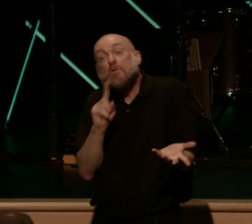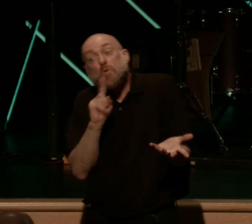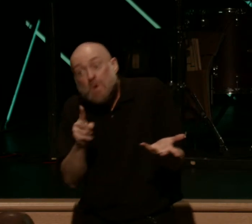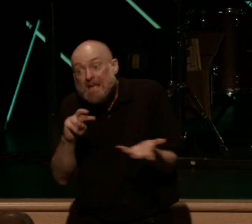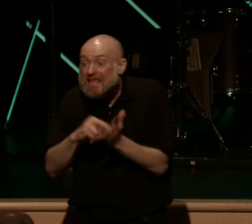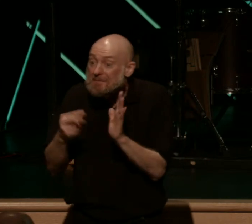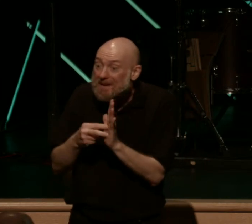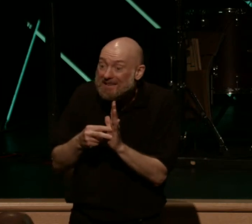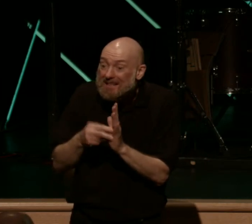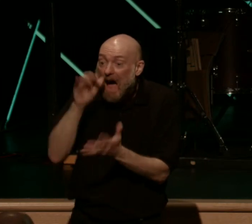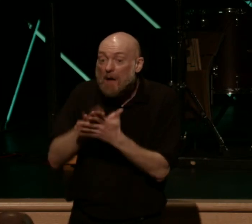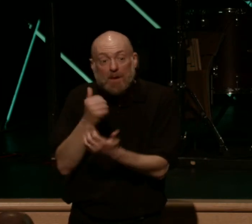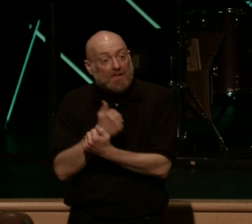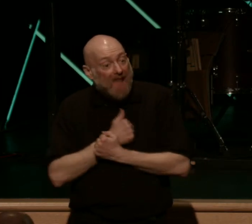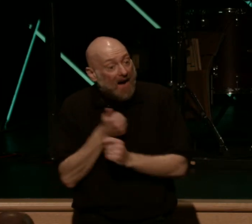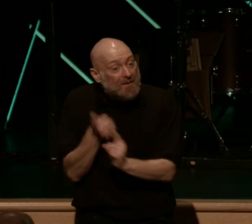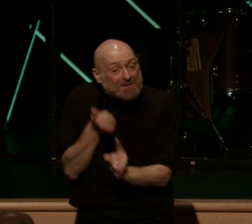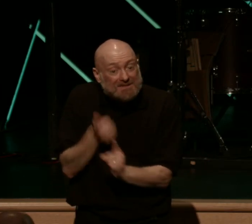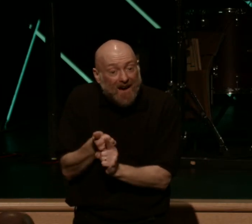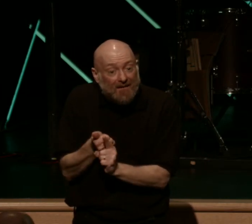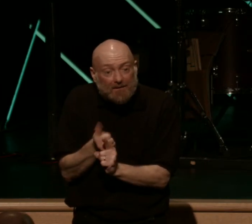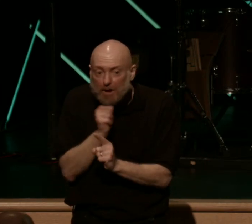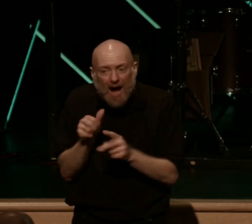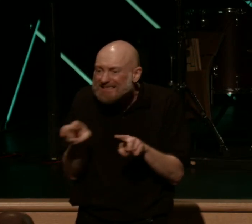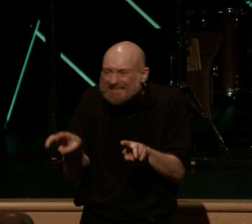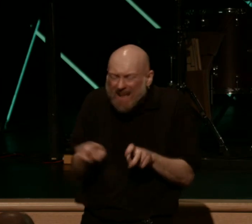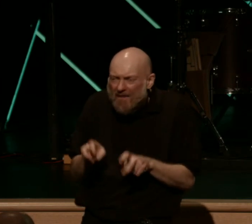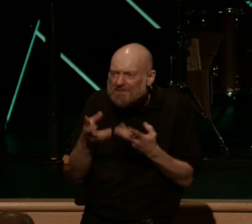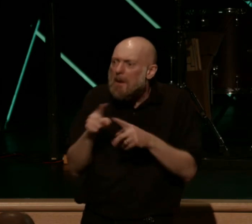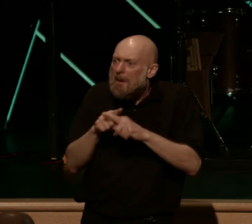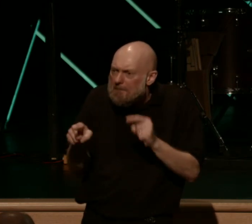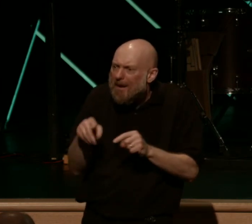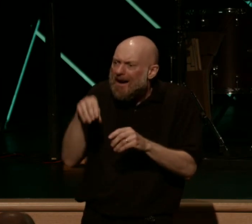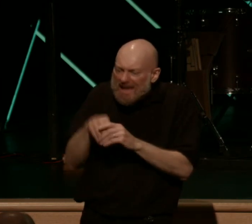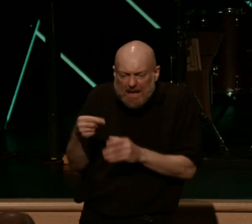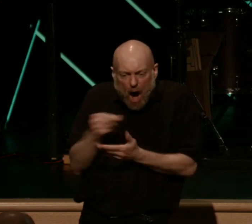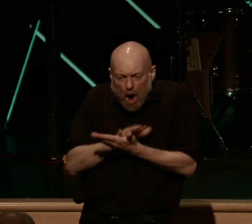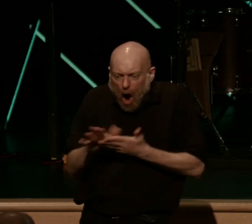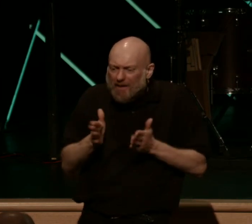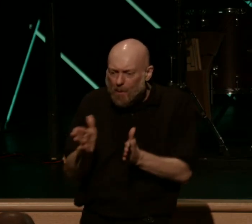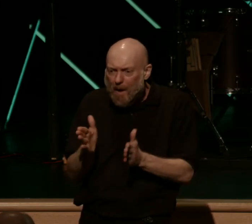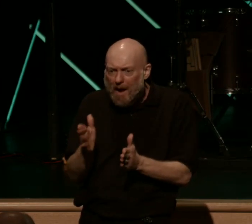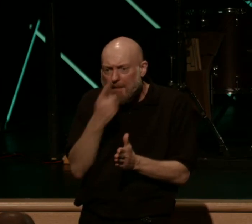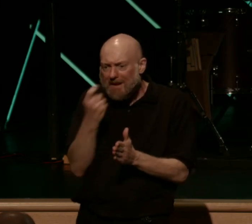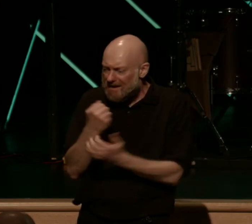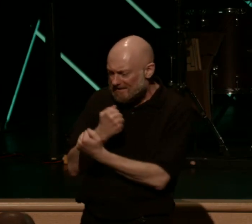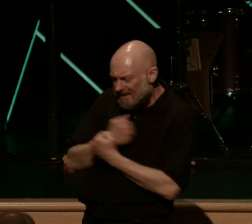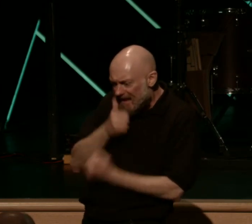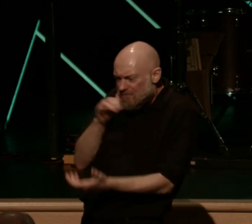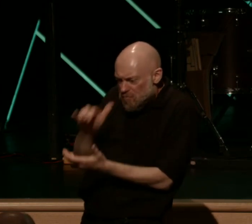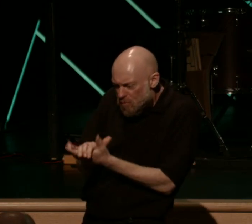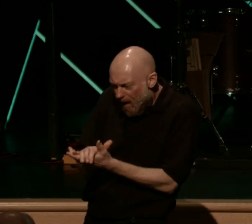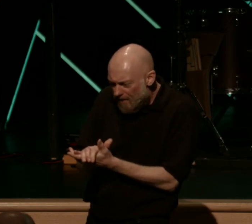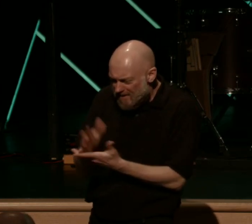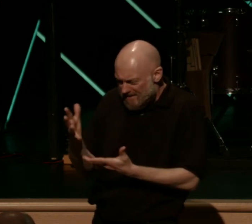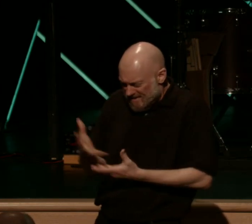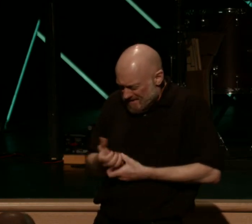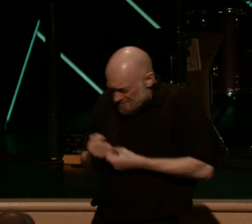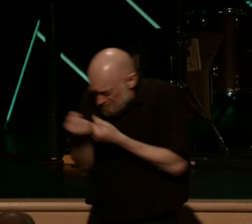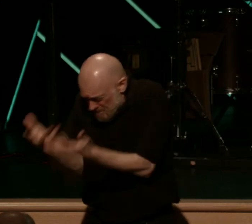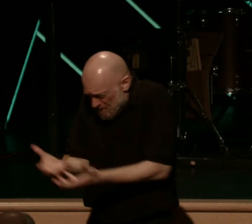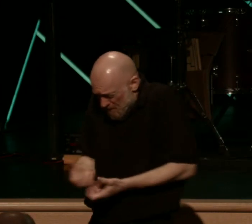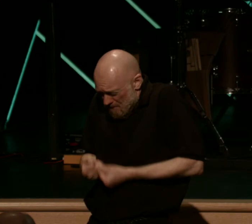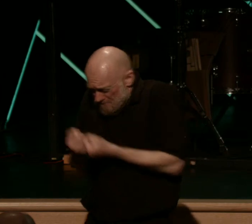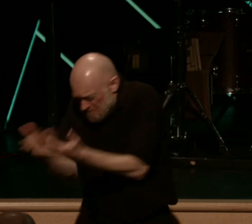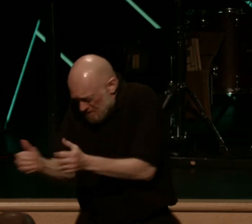loving himself. Not selfishly, but in a godly way. Because as he loves his wife, he's pouring into his marriage